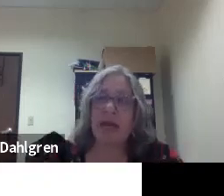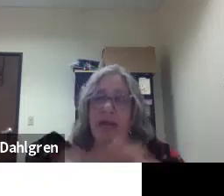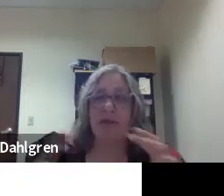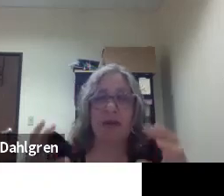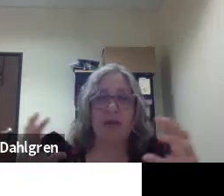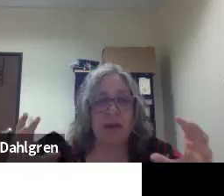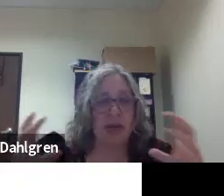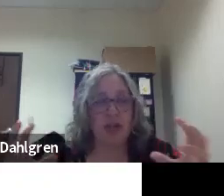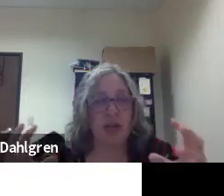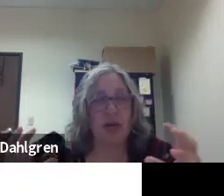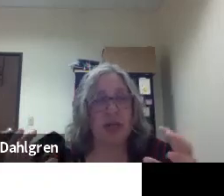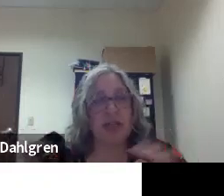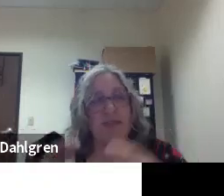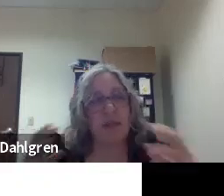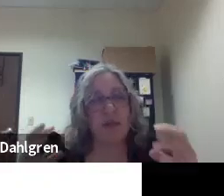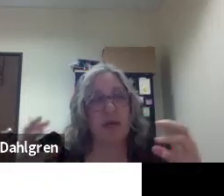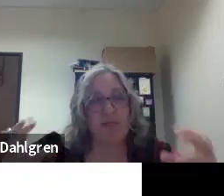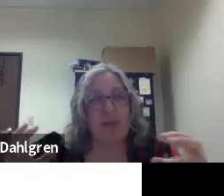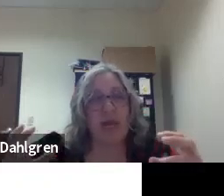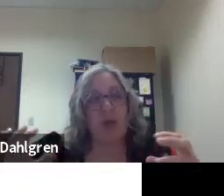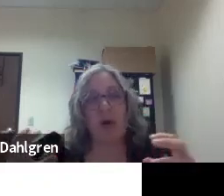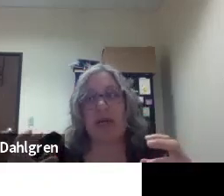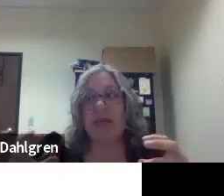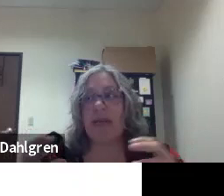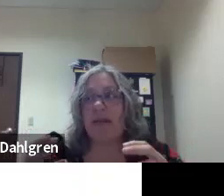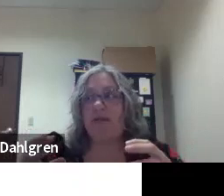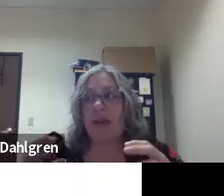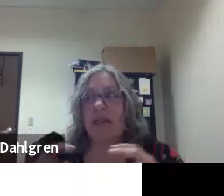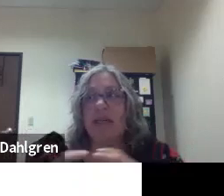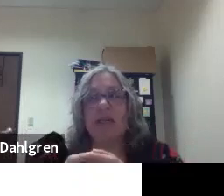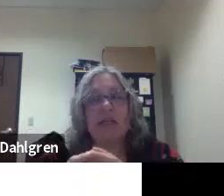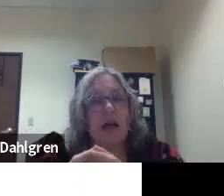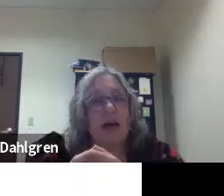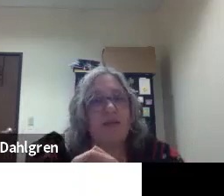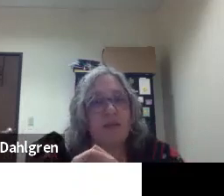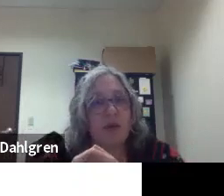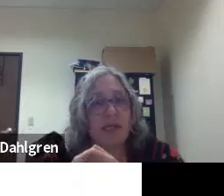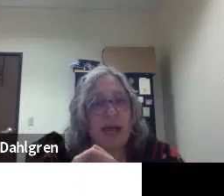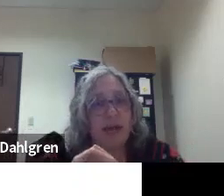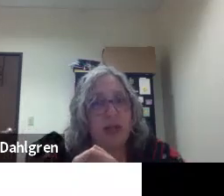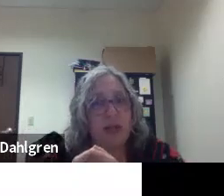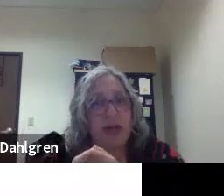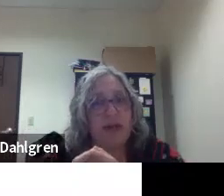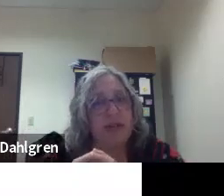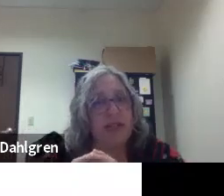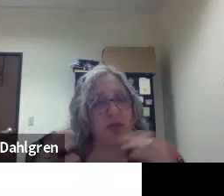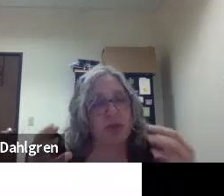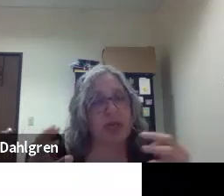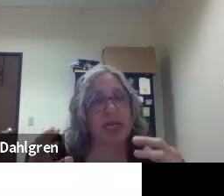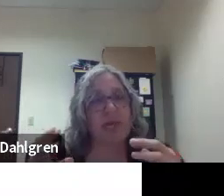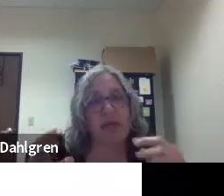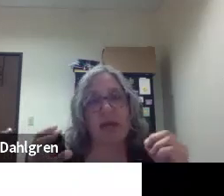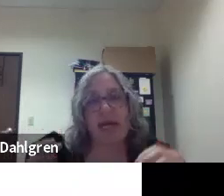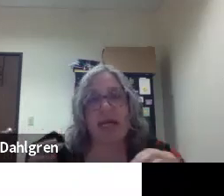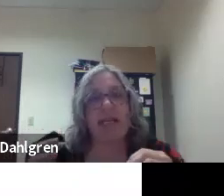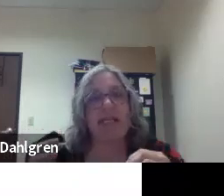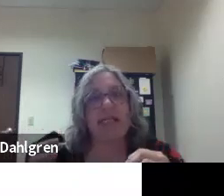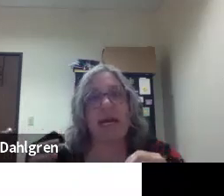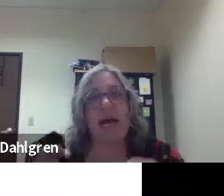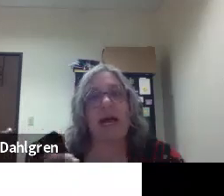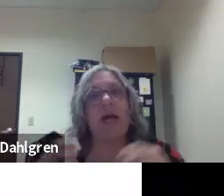this is kind of a general list of the 3 main work incentive phases for those Title II benefits, which would again be